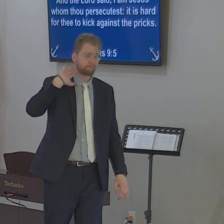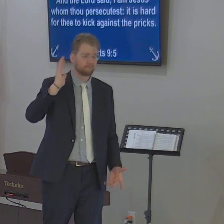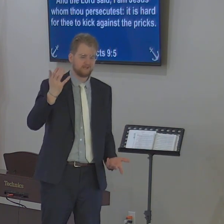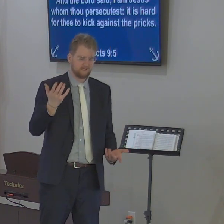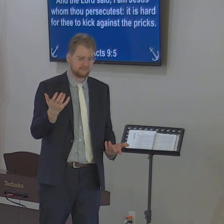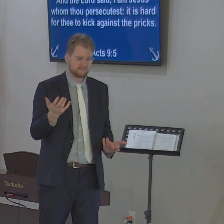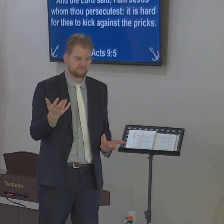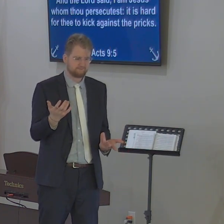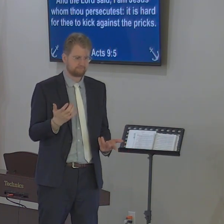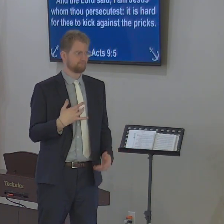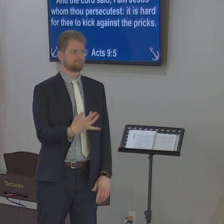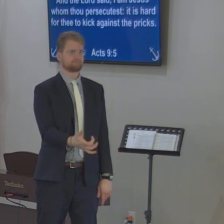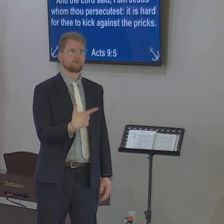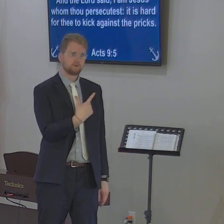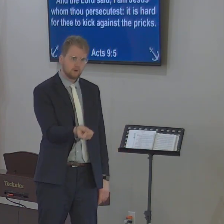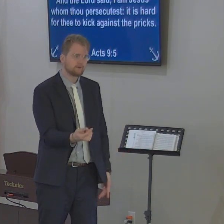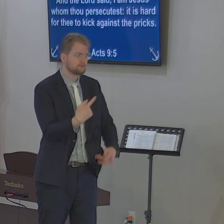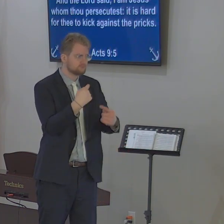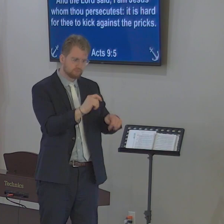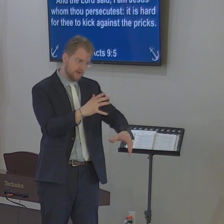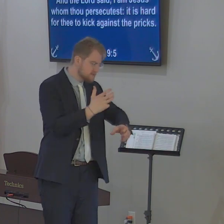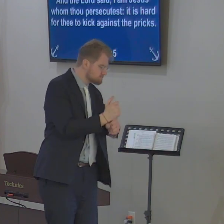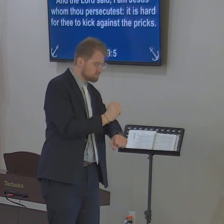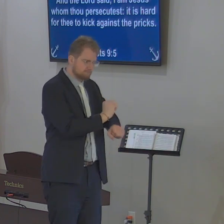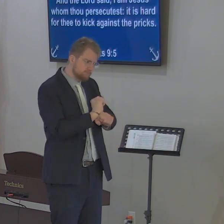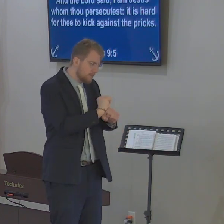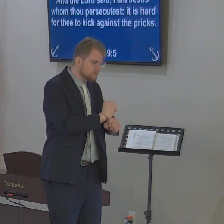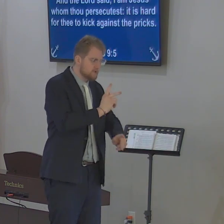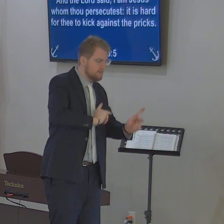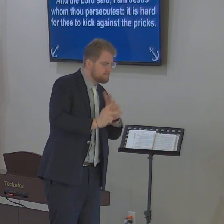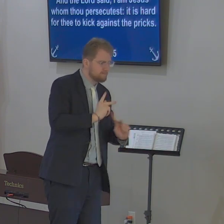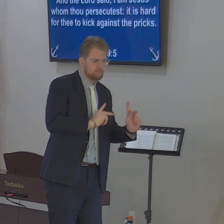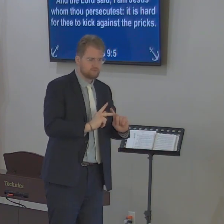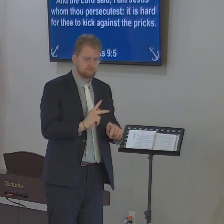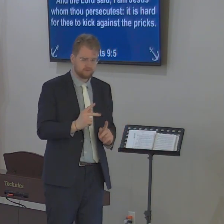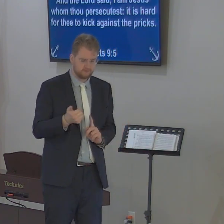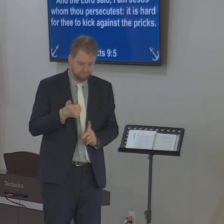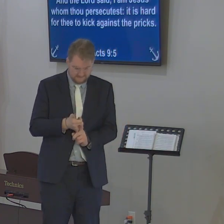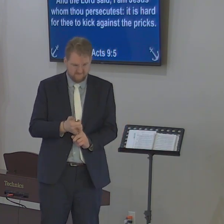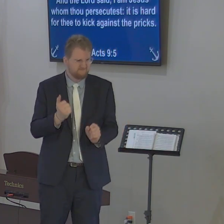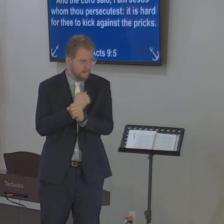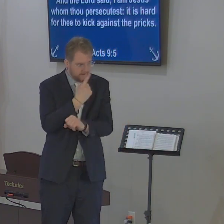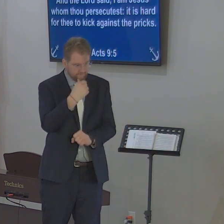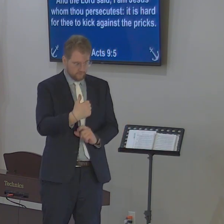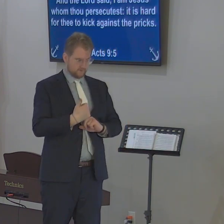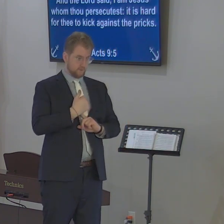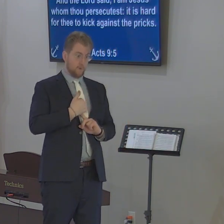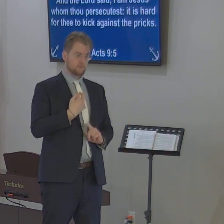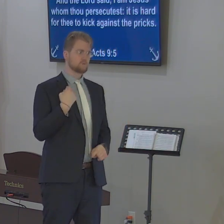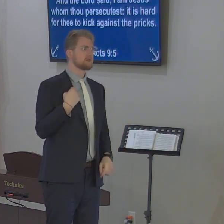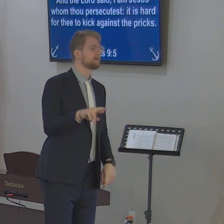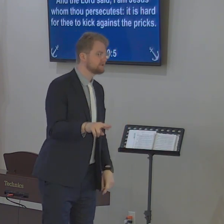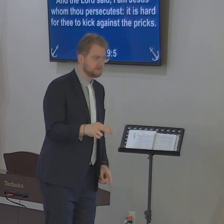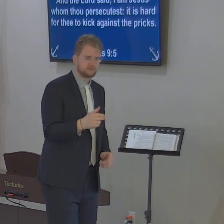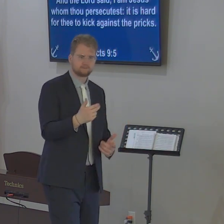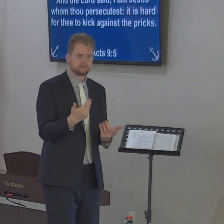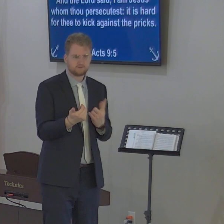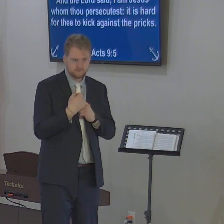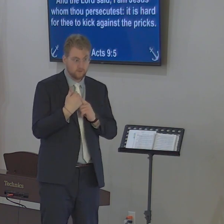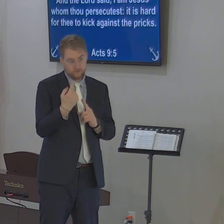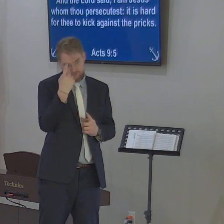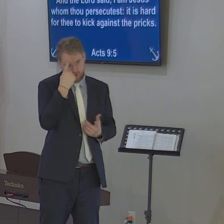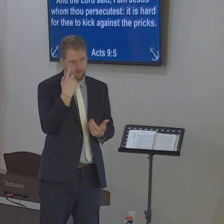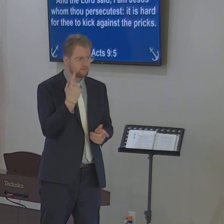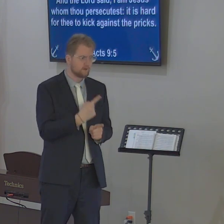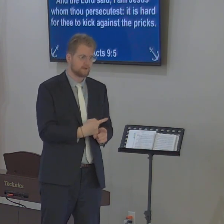to really capture some individuals, bind them, men, women, children, doesn't matter, and haul them off to Jerusalem.